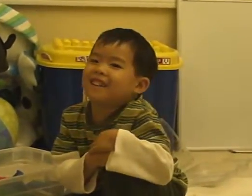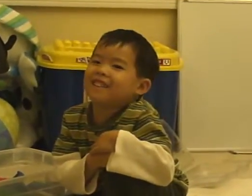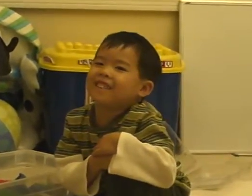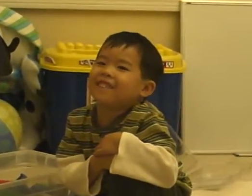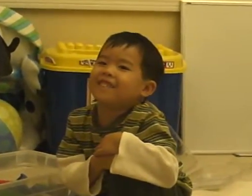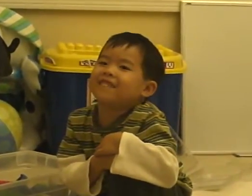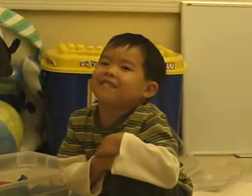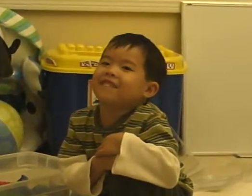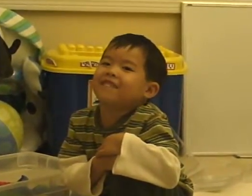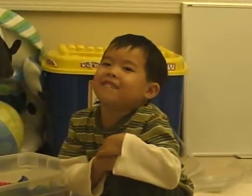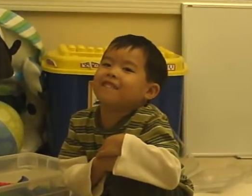Apple.